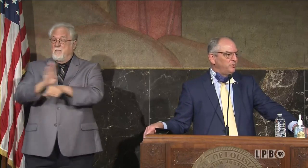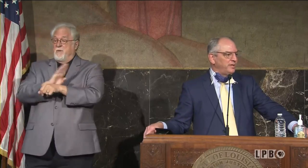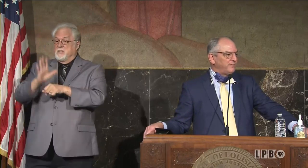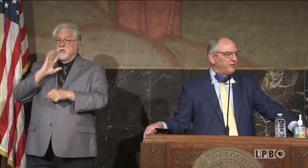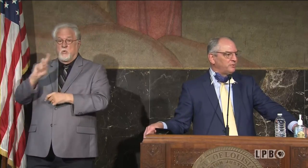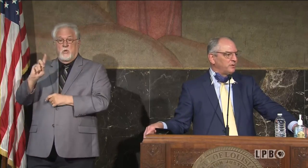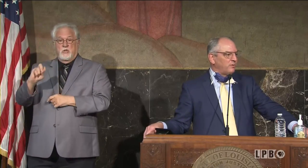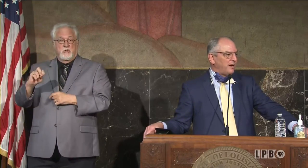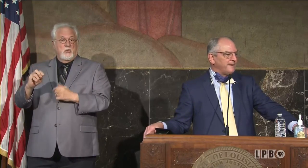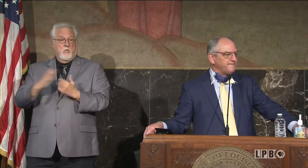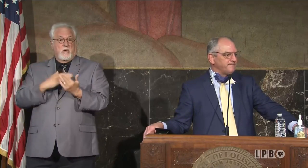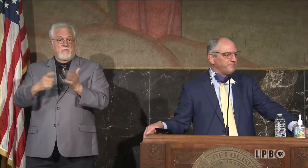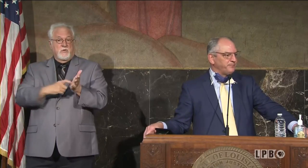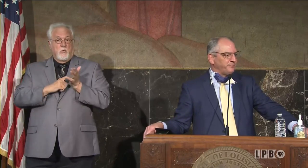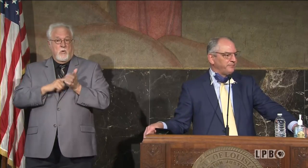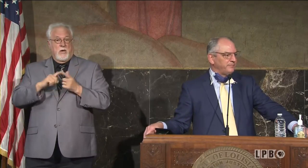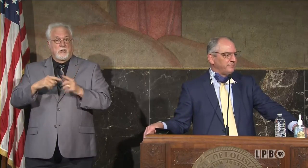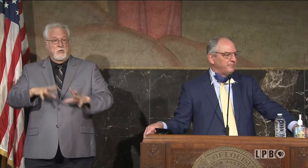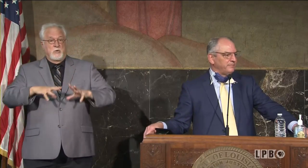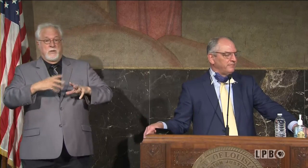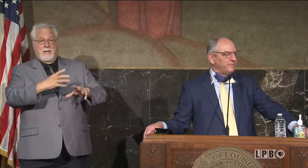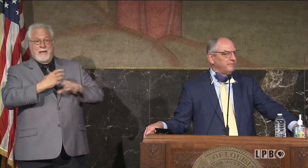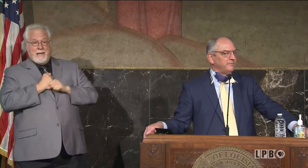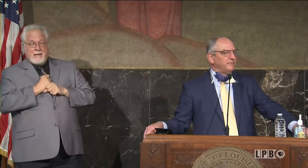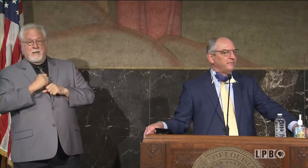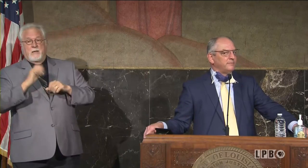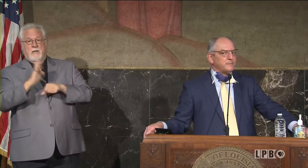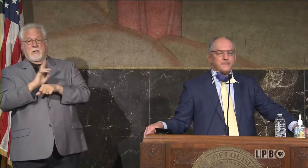will do whatever is required.